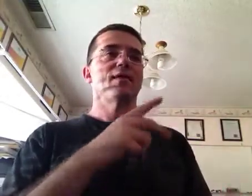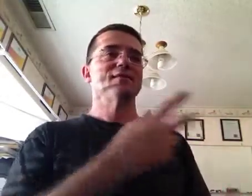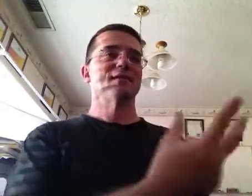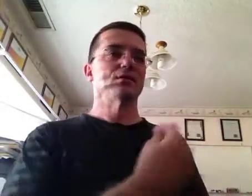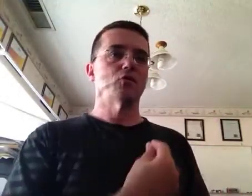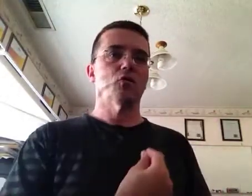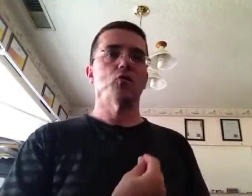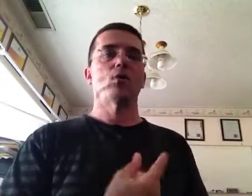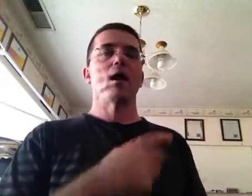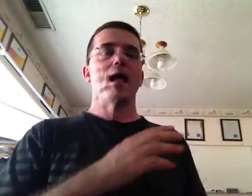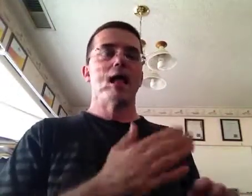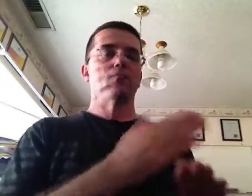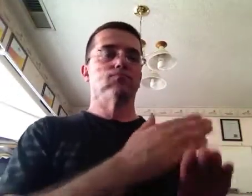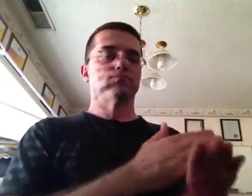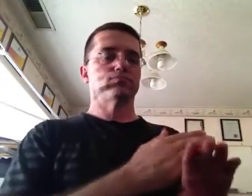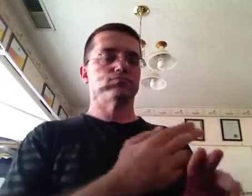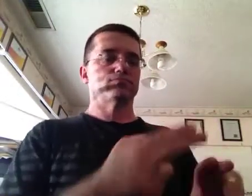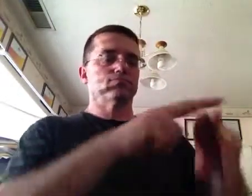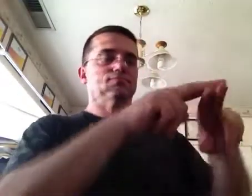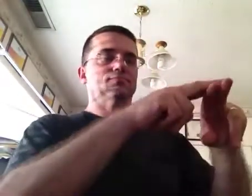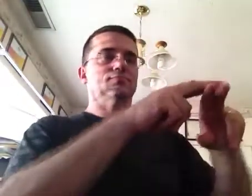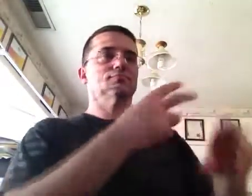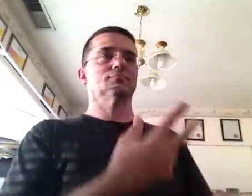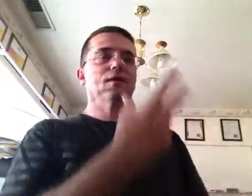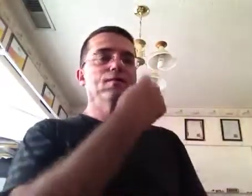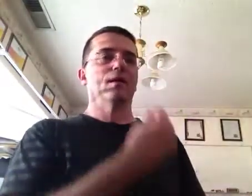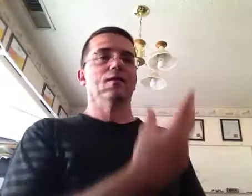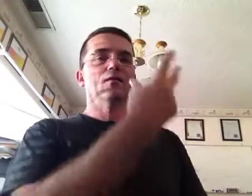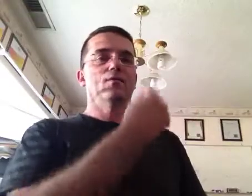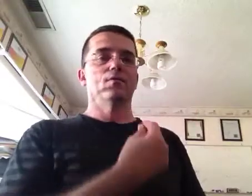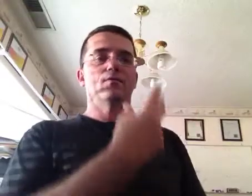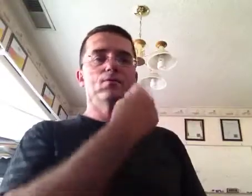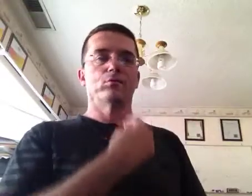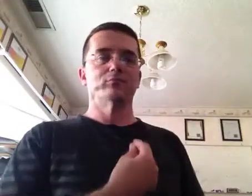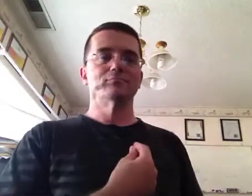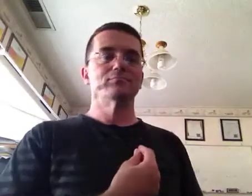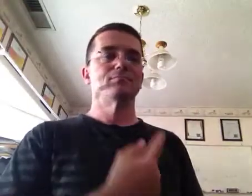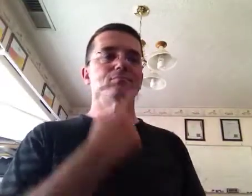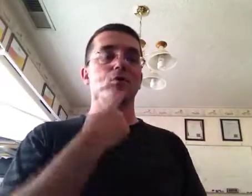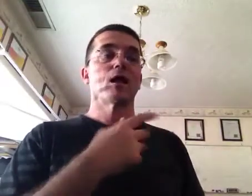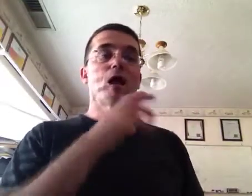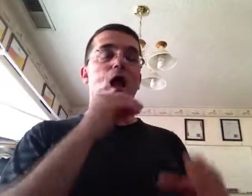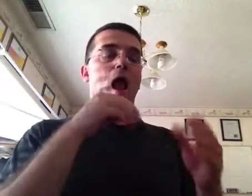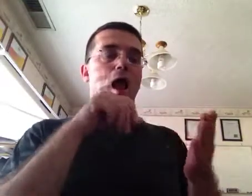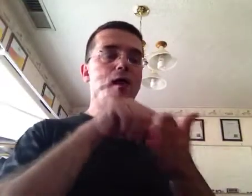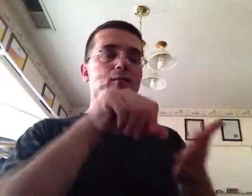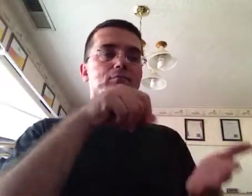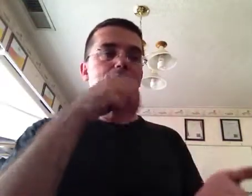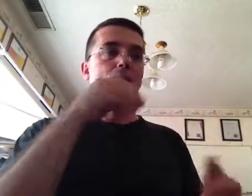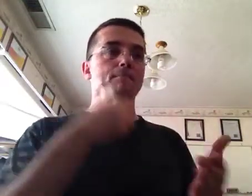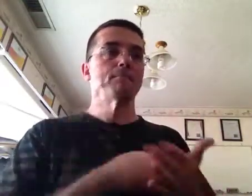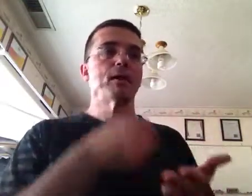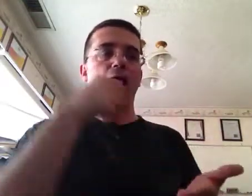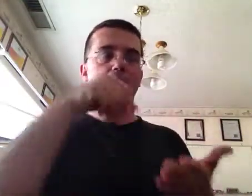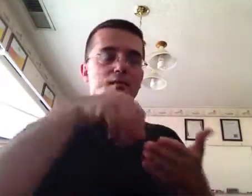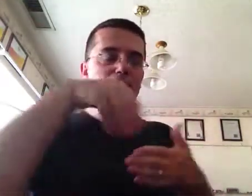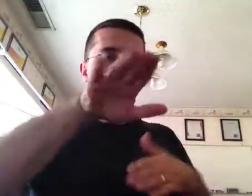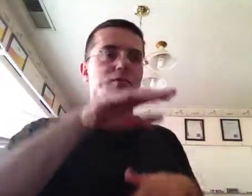way up a little bit, and they just keep saying no. And okay, then I'm not going to send you any money. Jump in the creek. Yeah. Call me